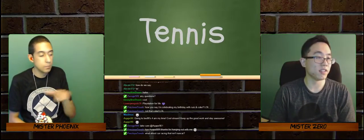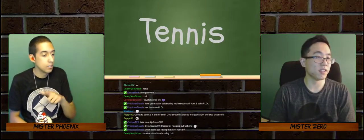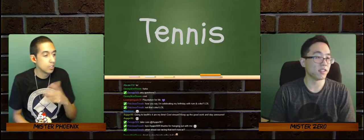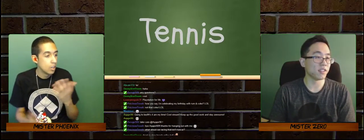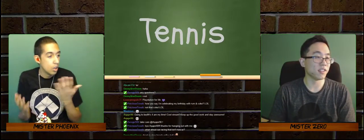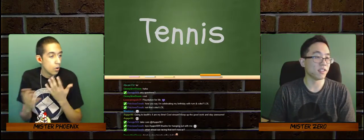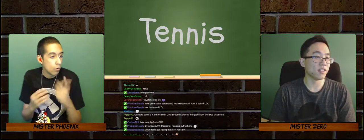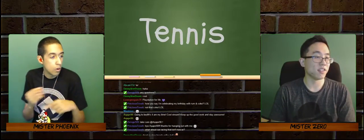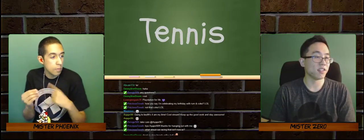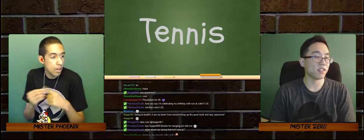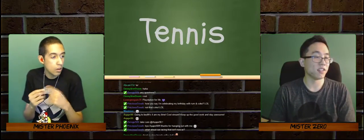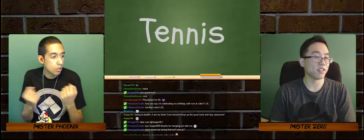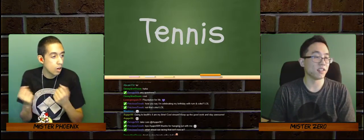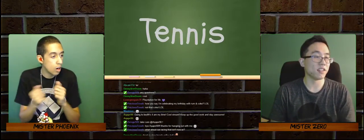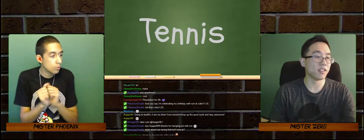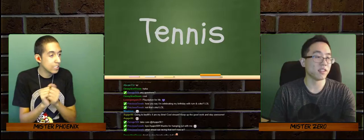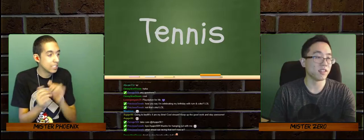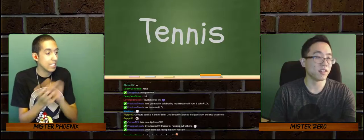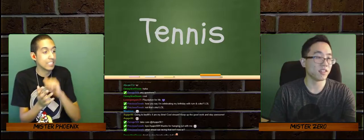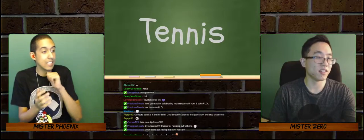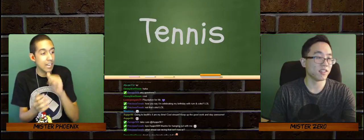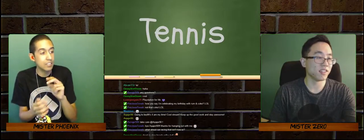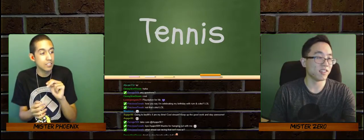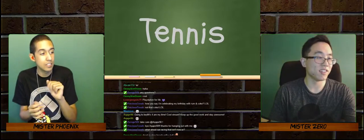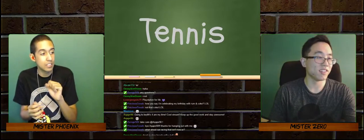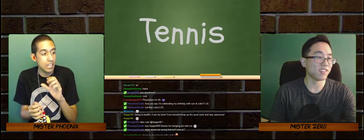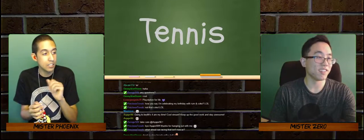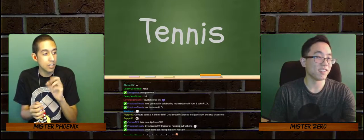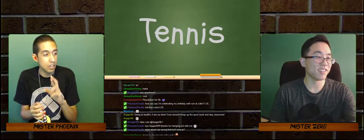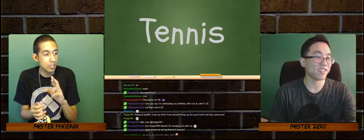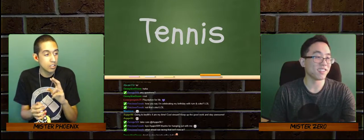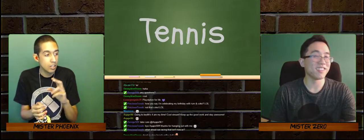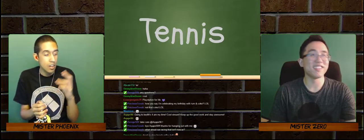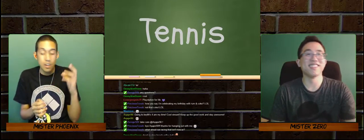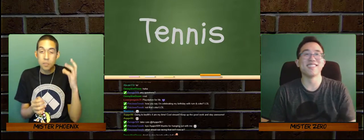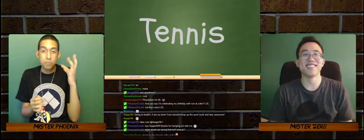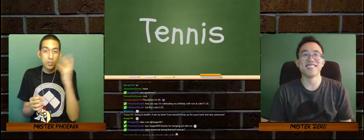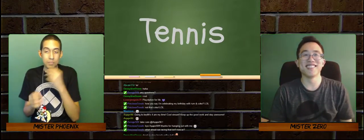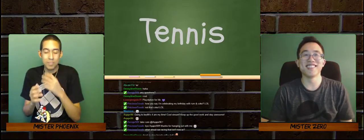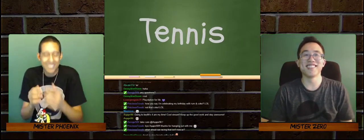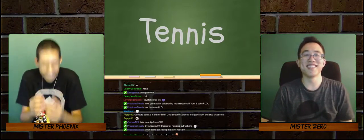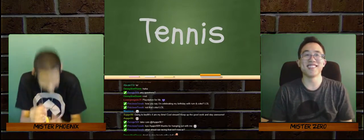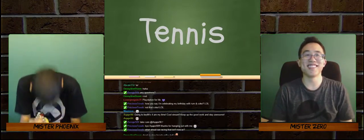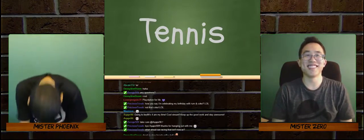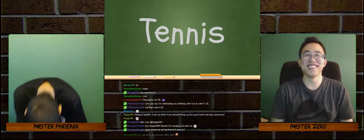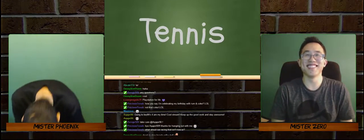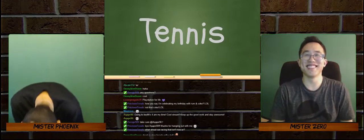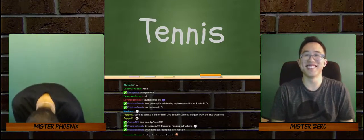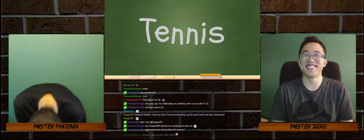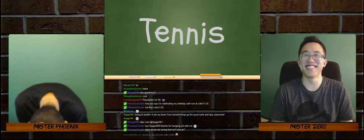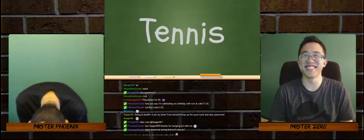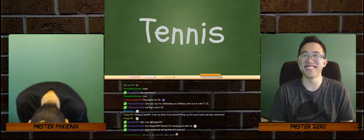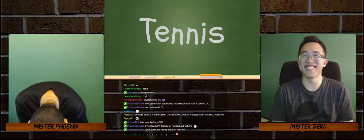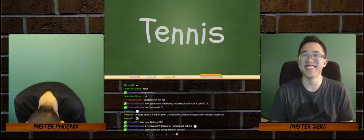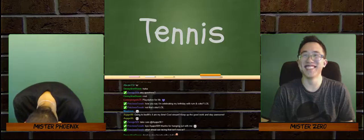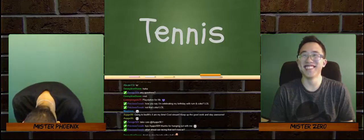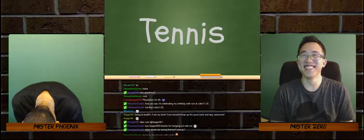Table tennis. What about car race? That's not NASCAR. Pretty.